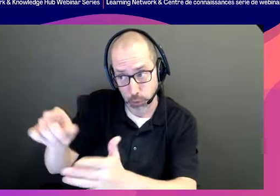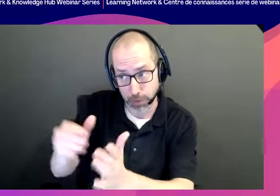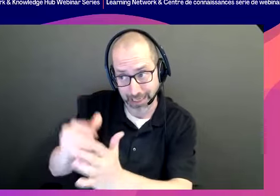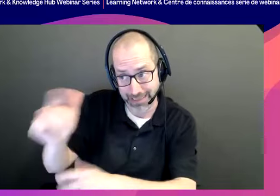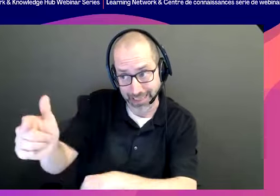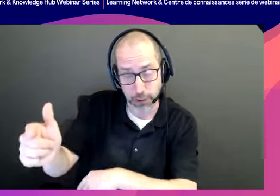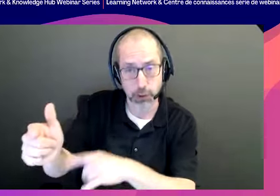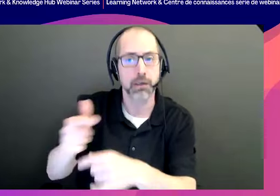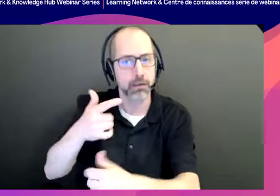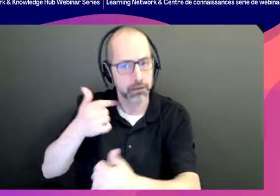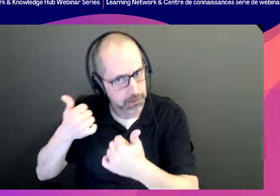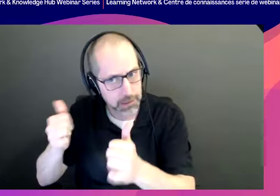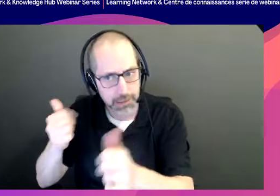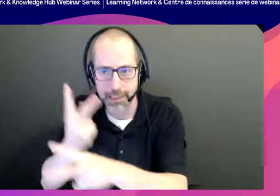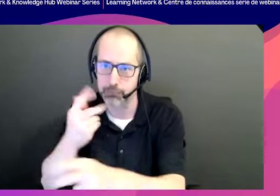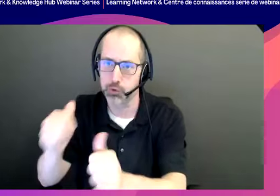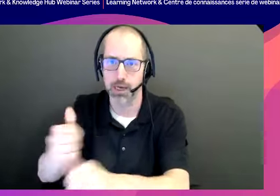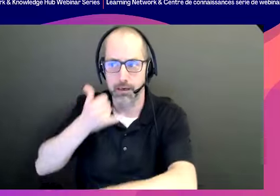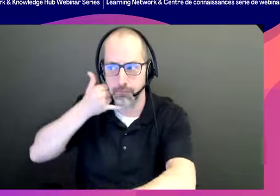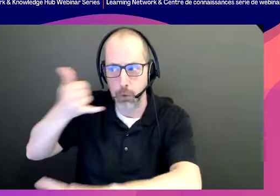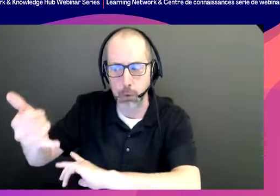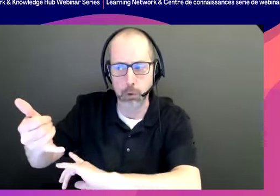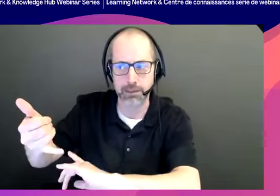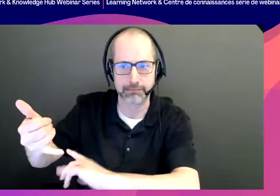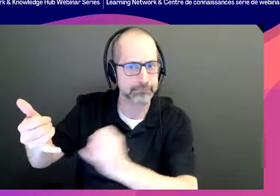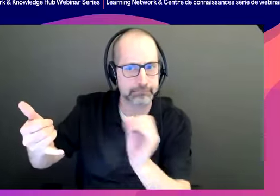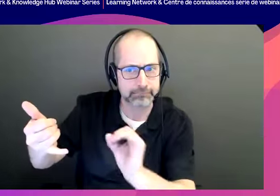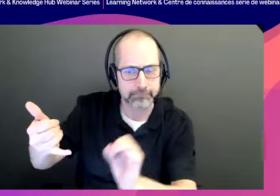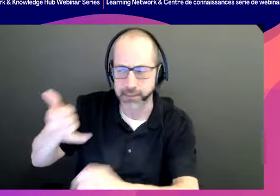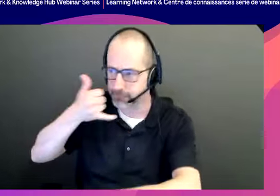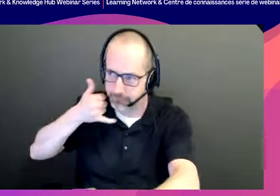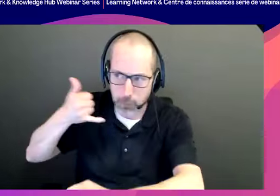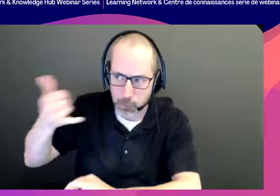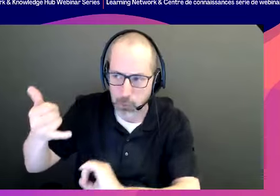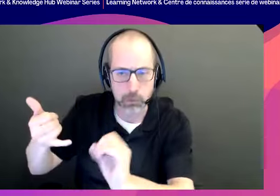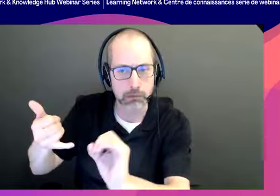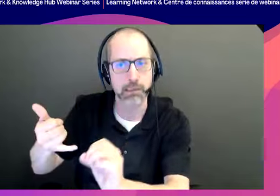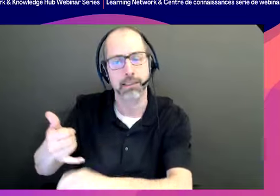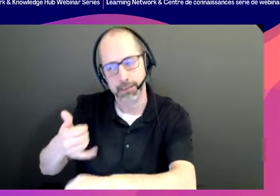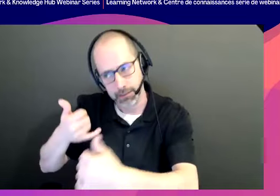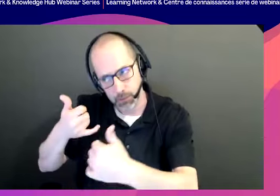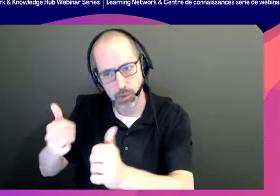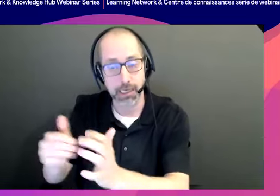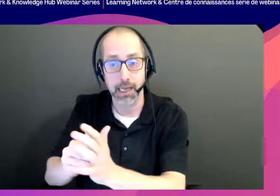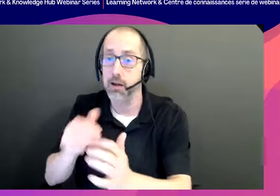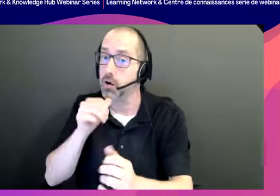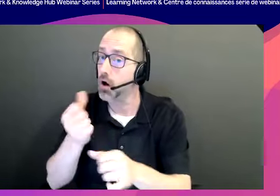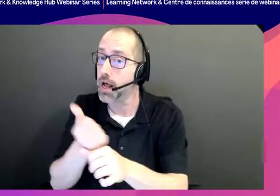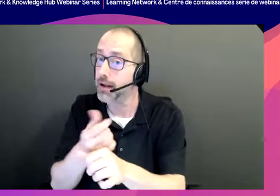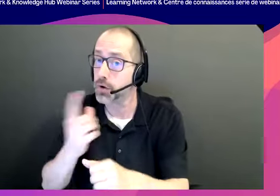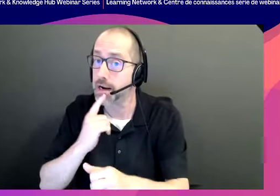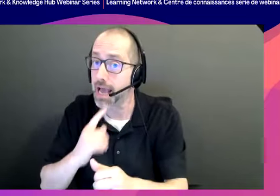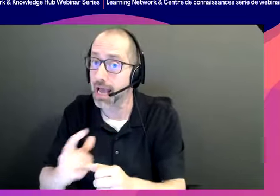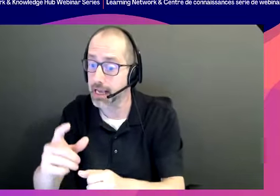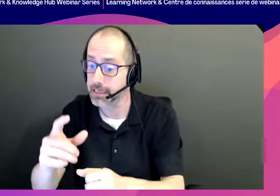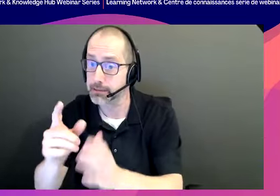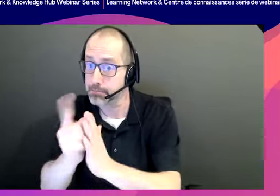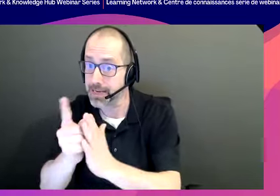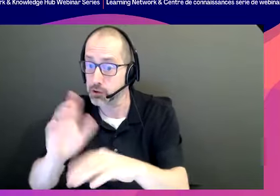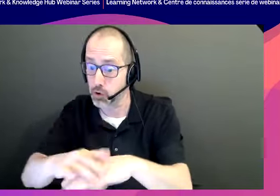by phone, keep trying. Not everyone has minutes on their phone. And I've heard many times from